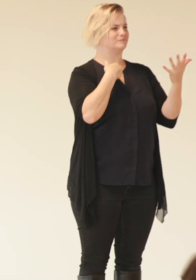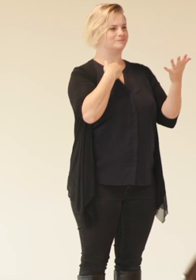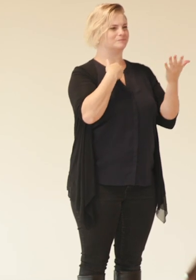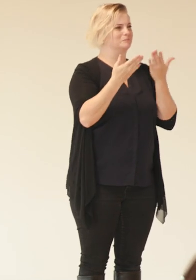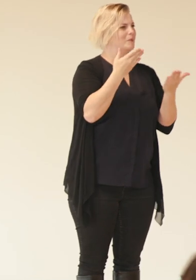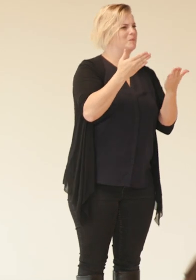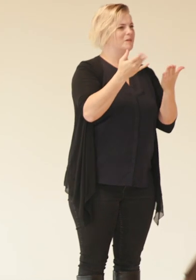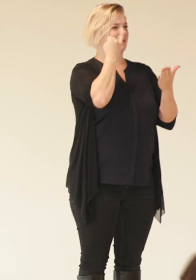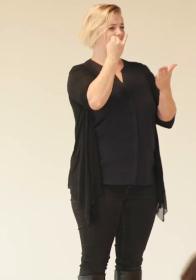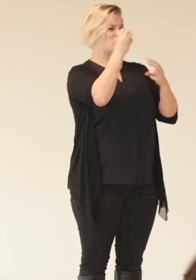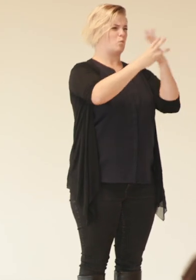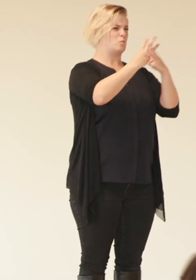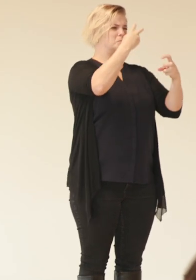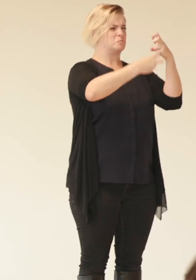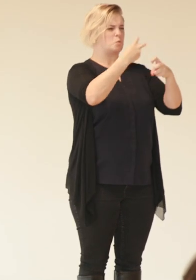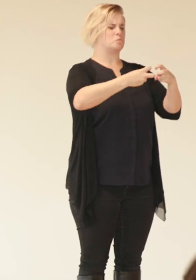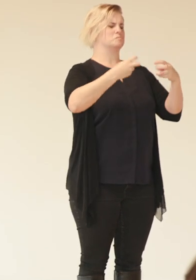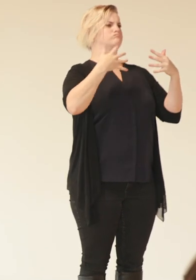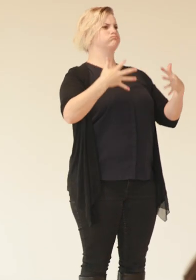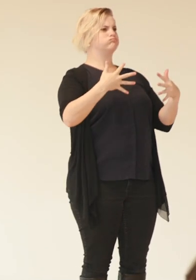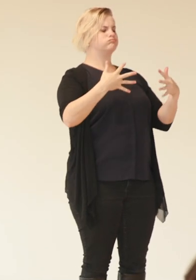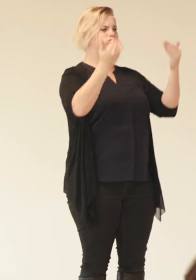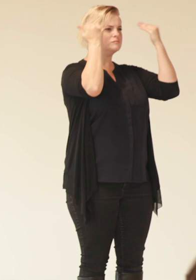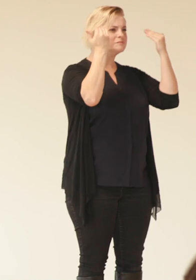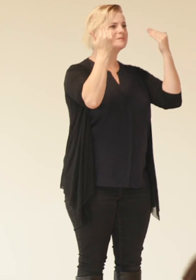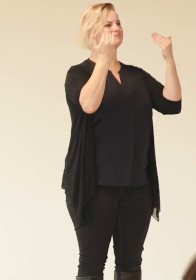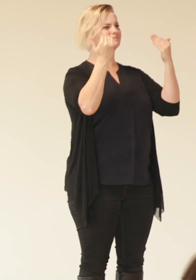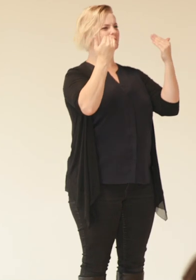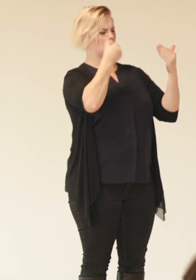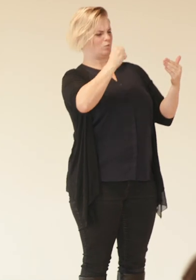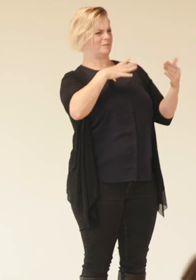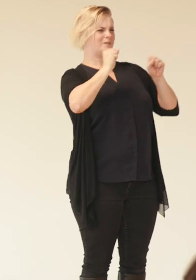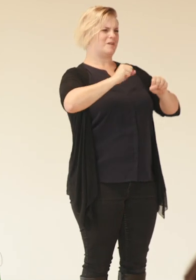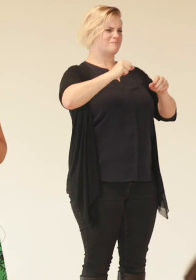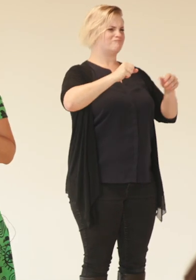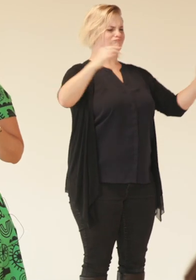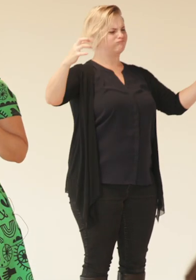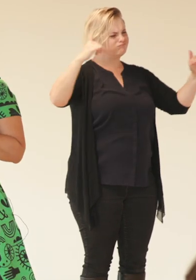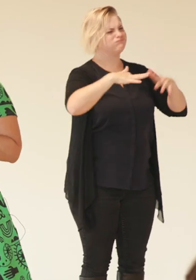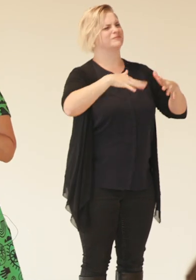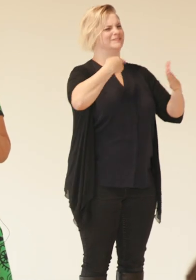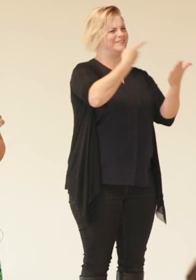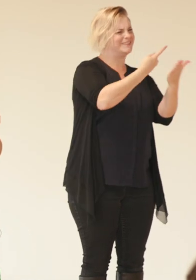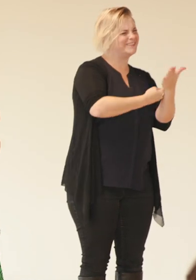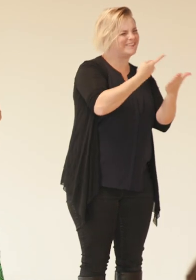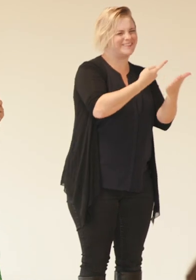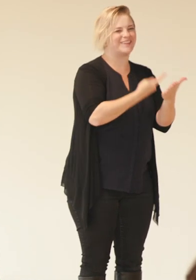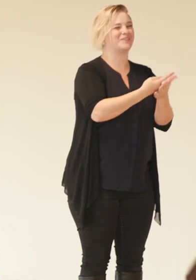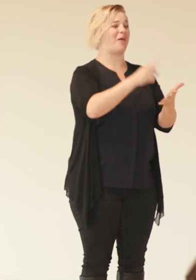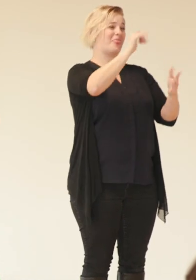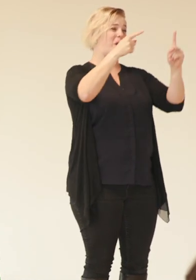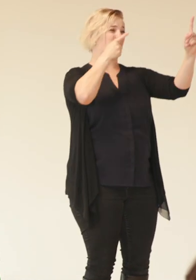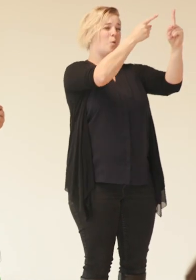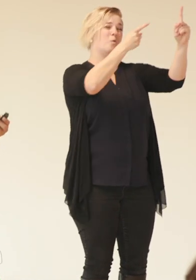like brainstorm of how can we solve this. And those dreams were hell big. And